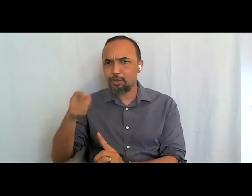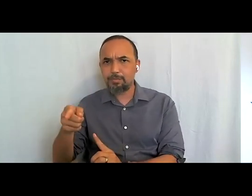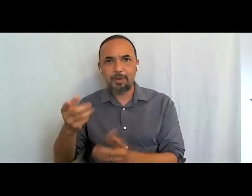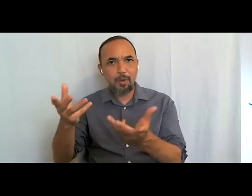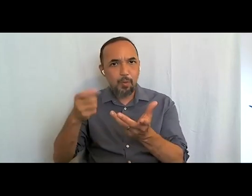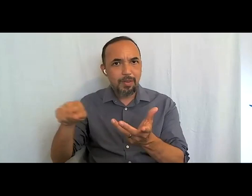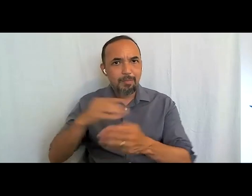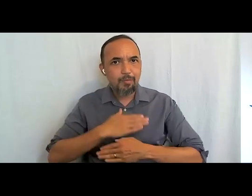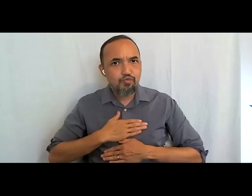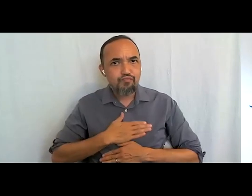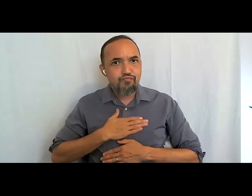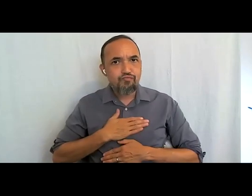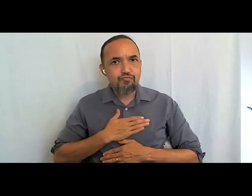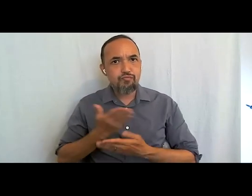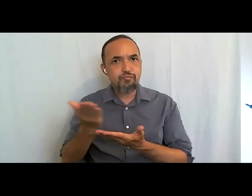fun,